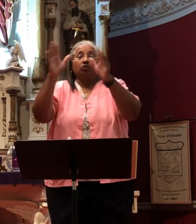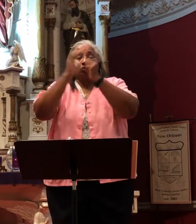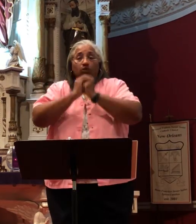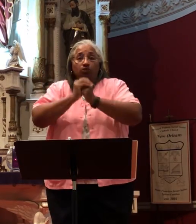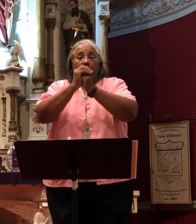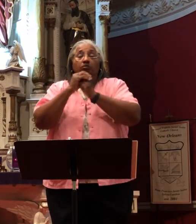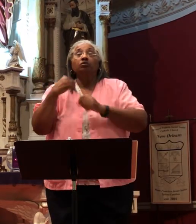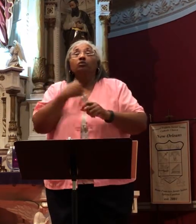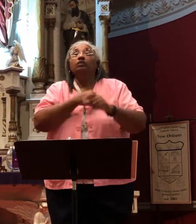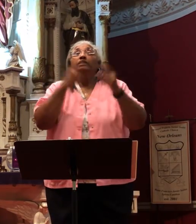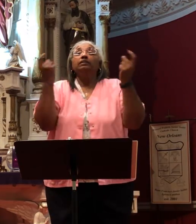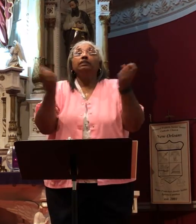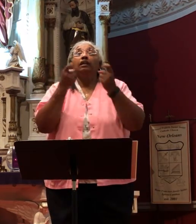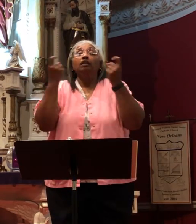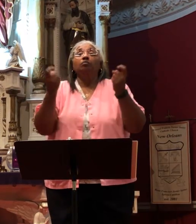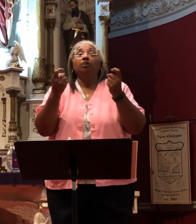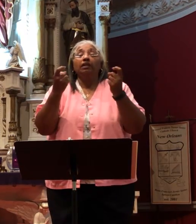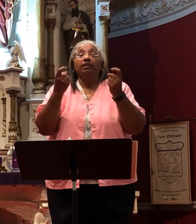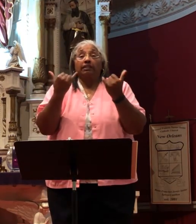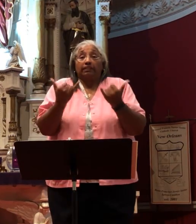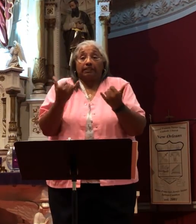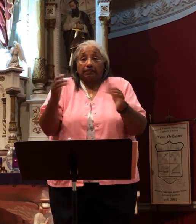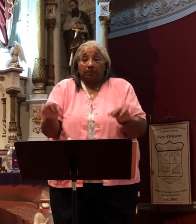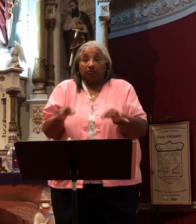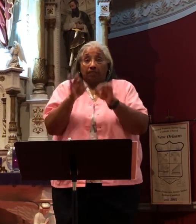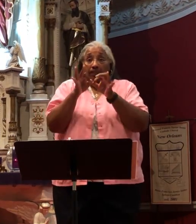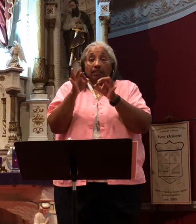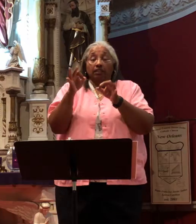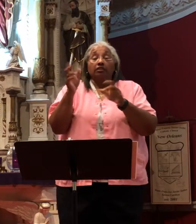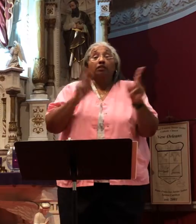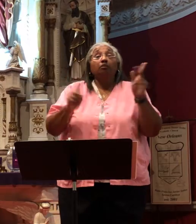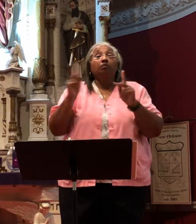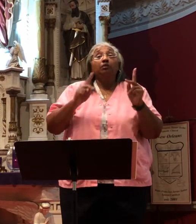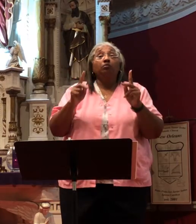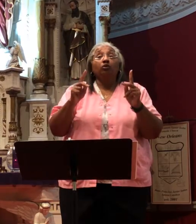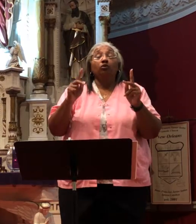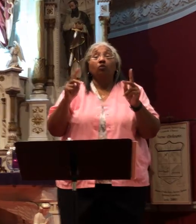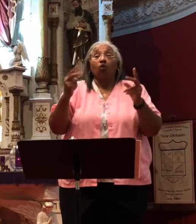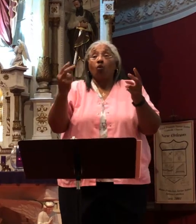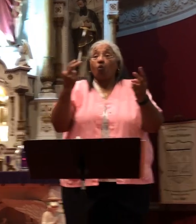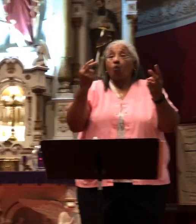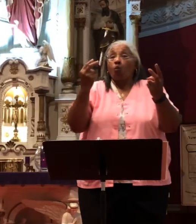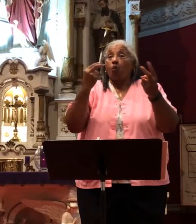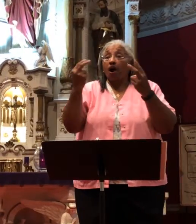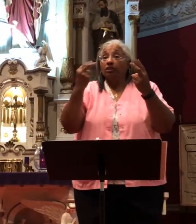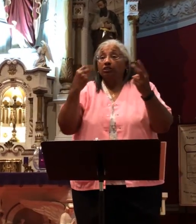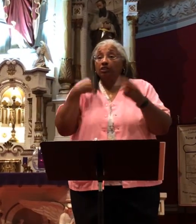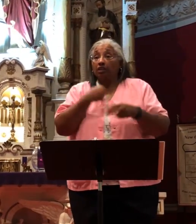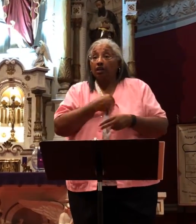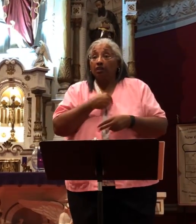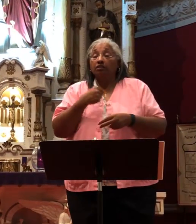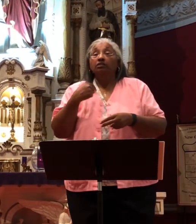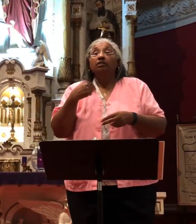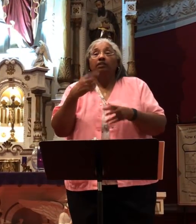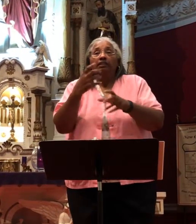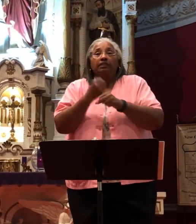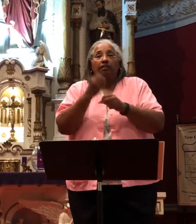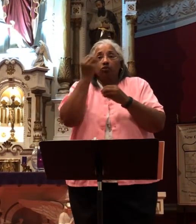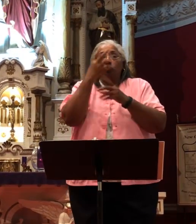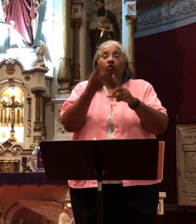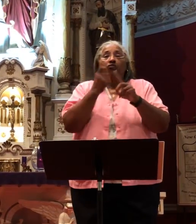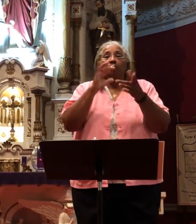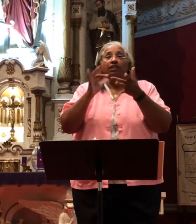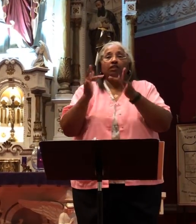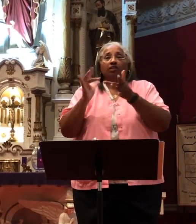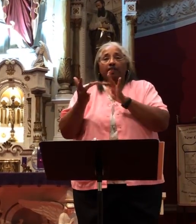we celebrate this anticipated Mass to the people watching us through the internet. So, should have mentioned in the beginning,